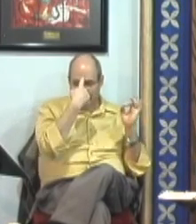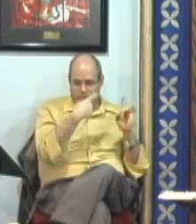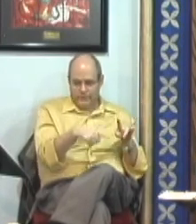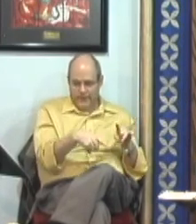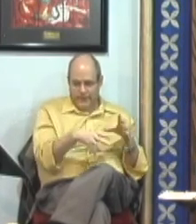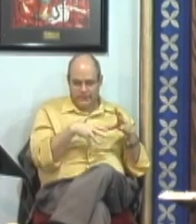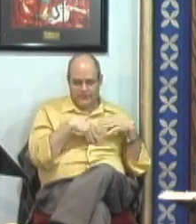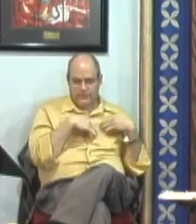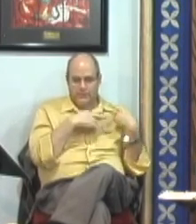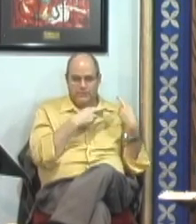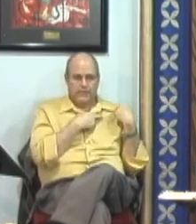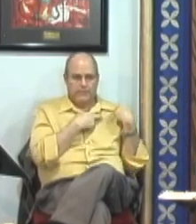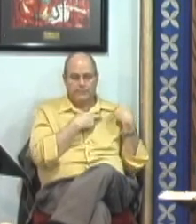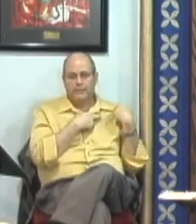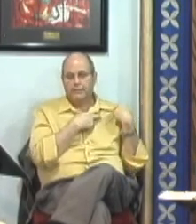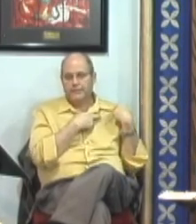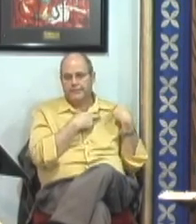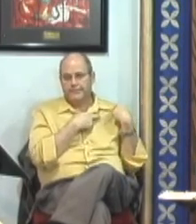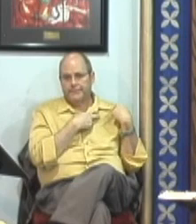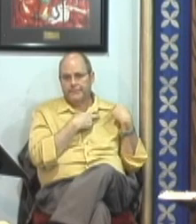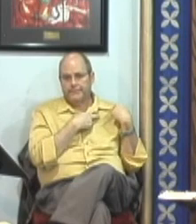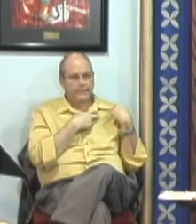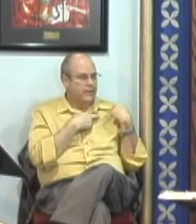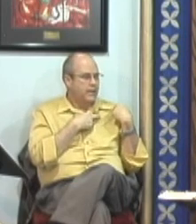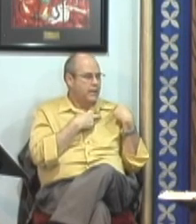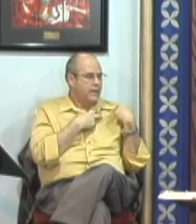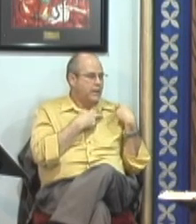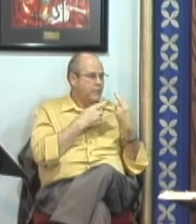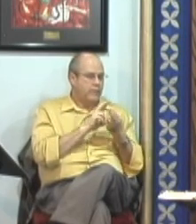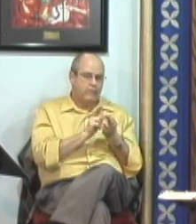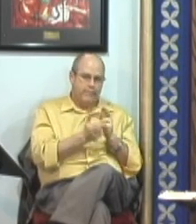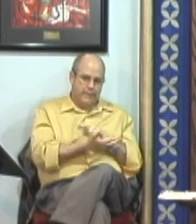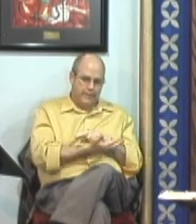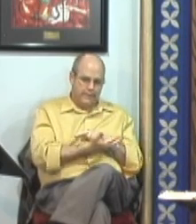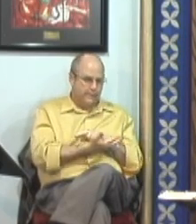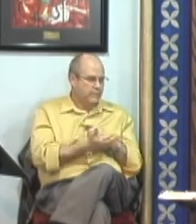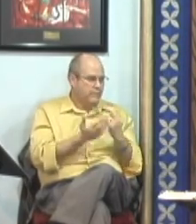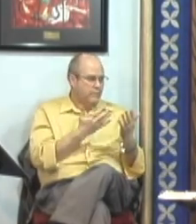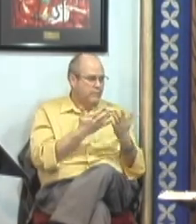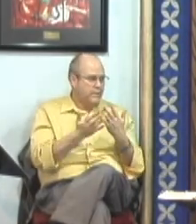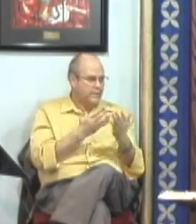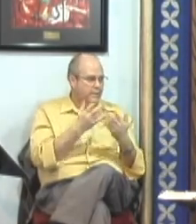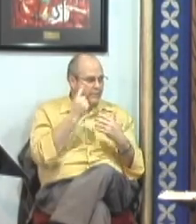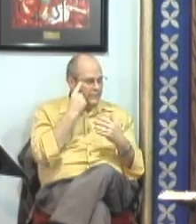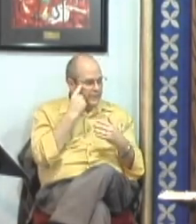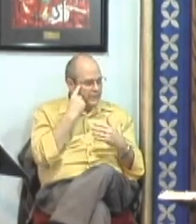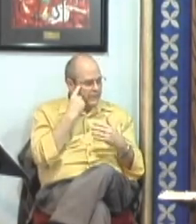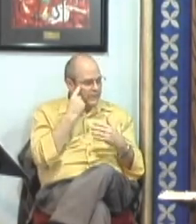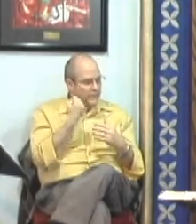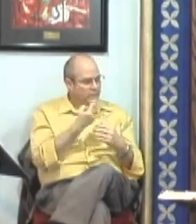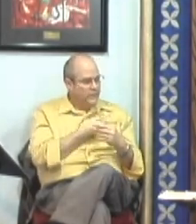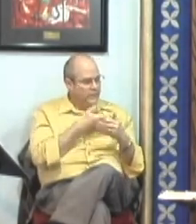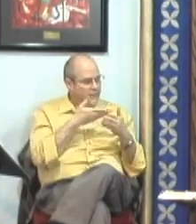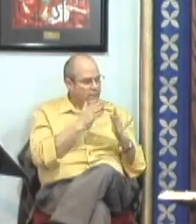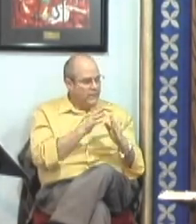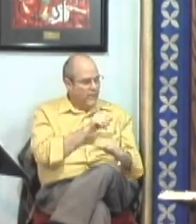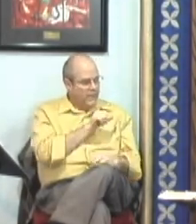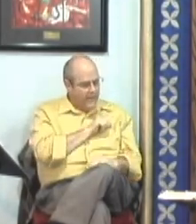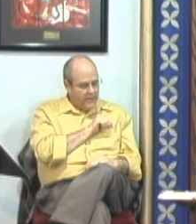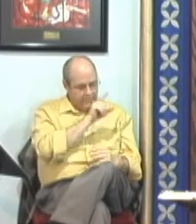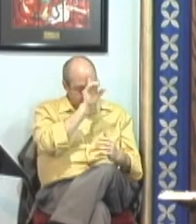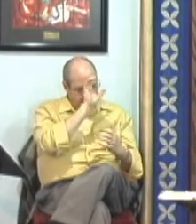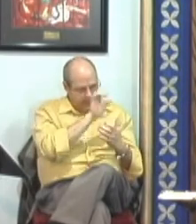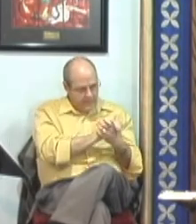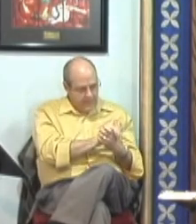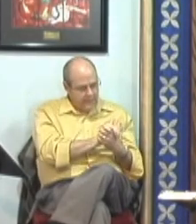take responsibility for those things, and we repent of whatever in thinking we have indulged in, whatever attitudes, whatever